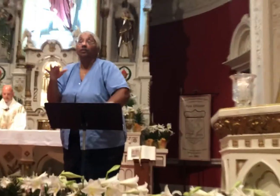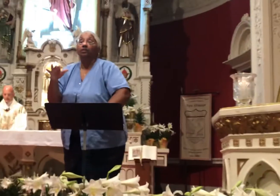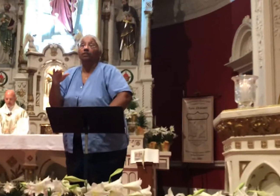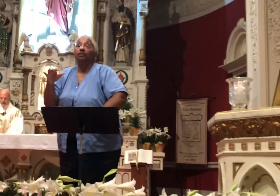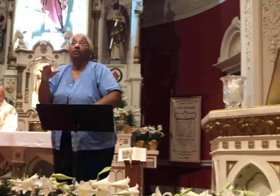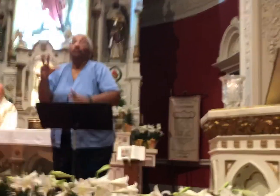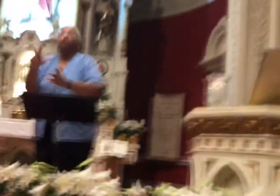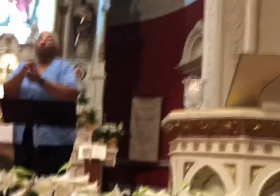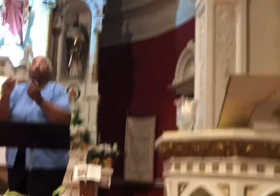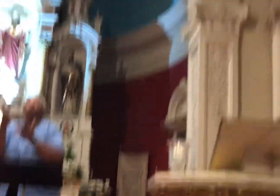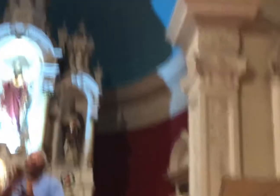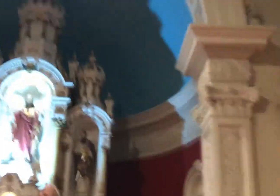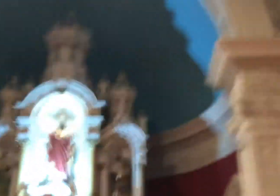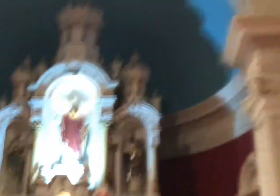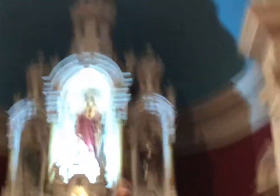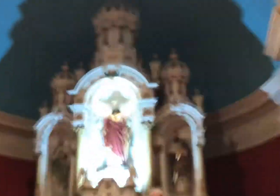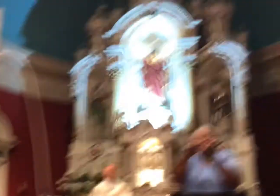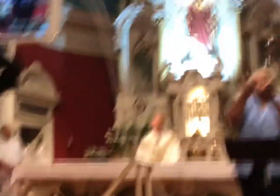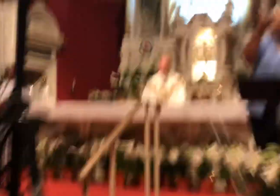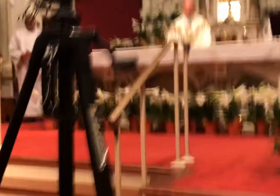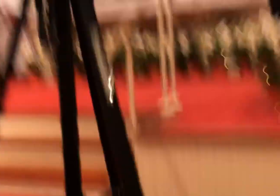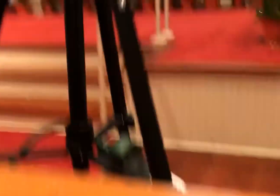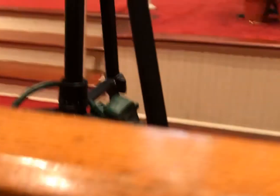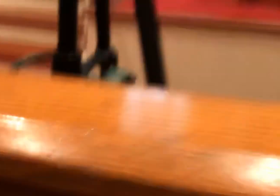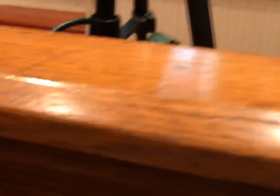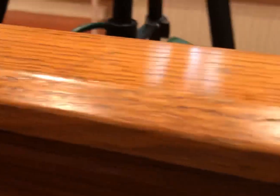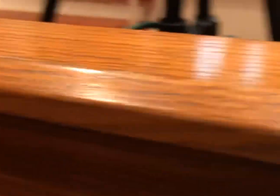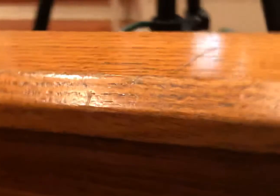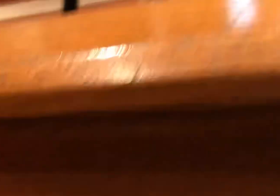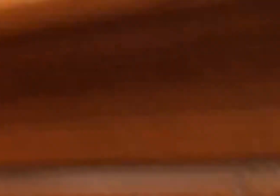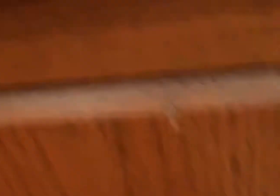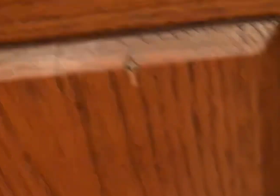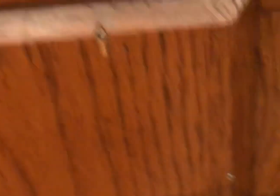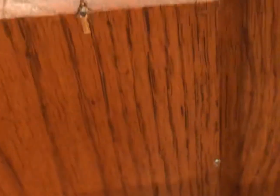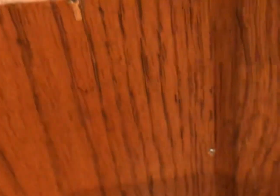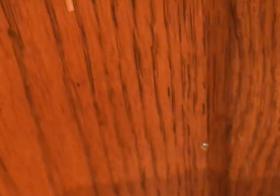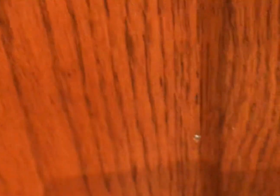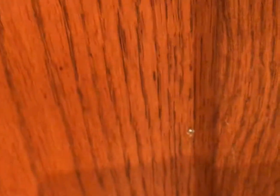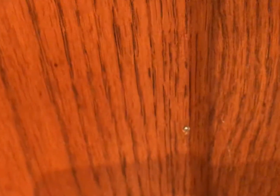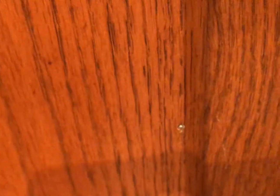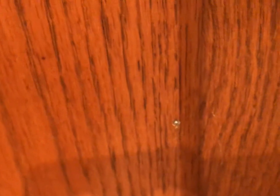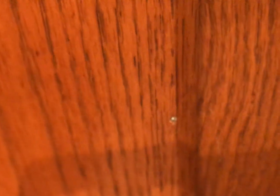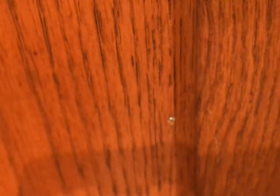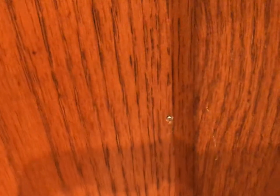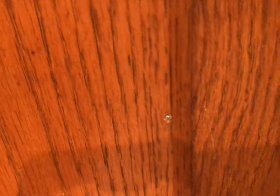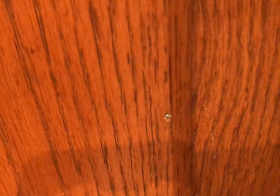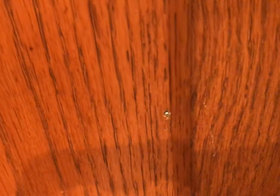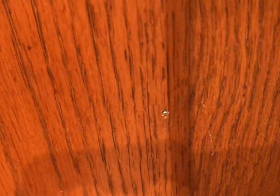between us and God. We therefore approach the Father now with great confidence.